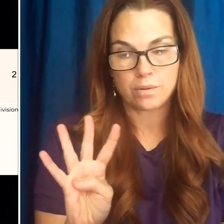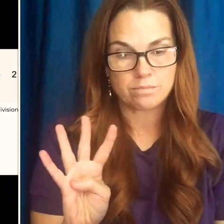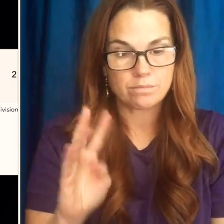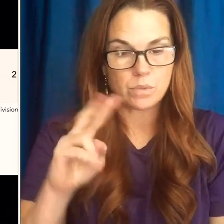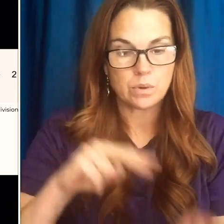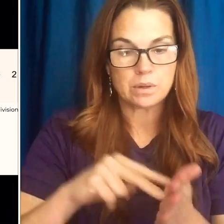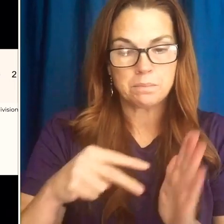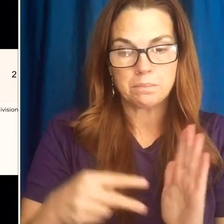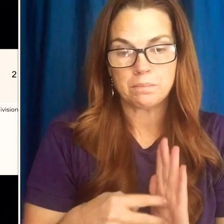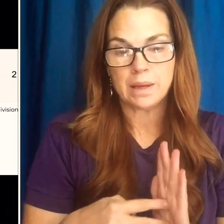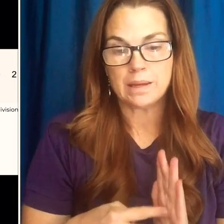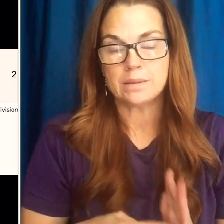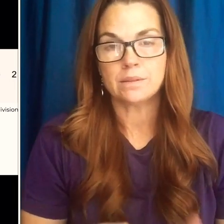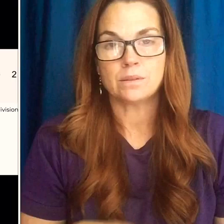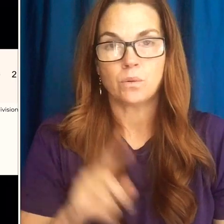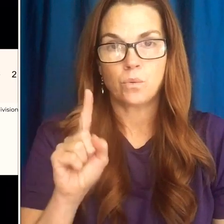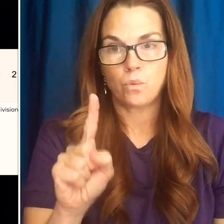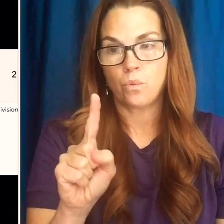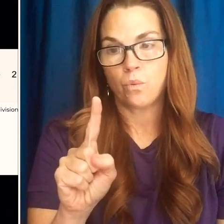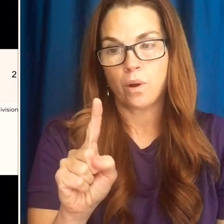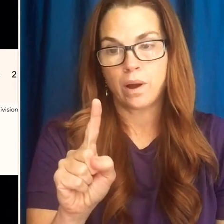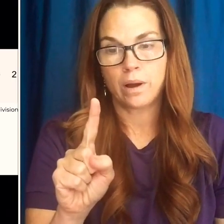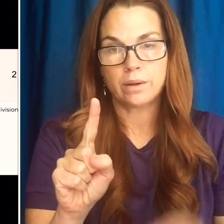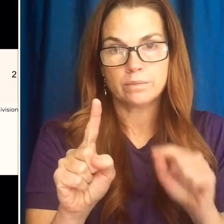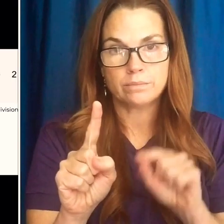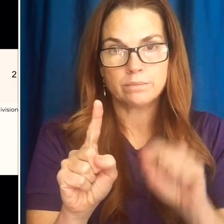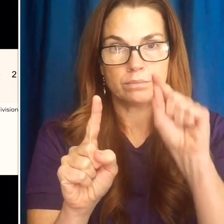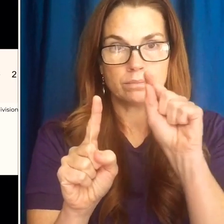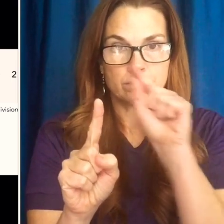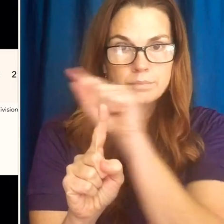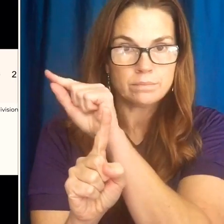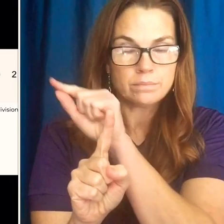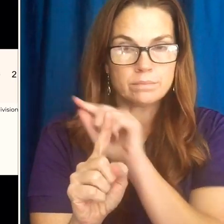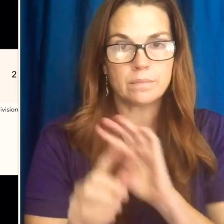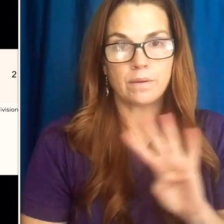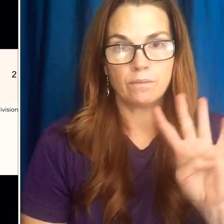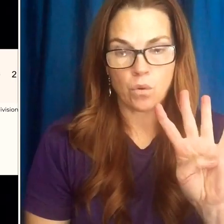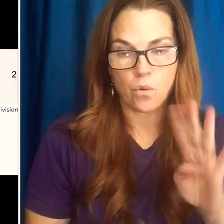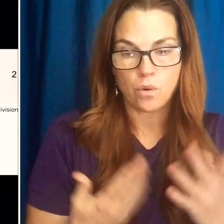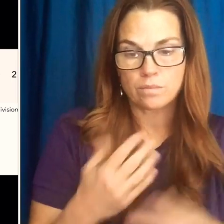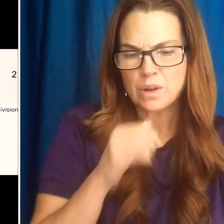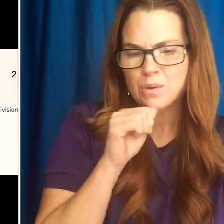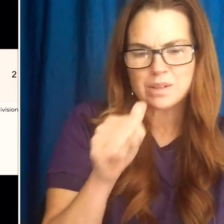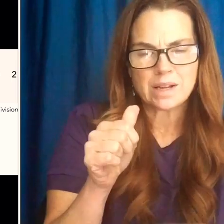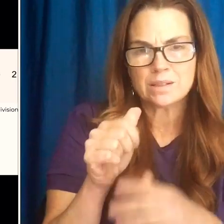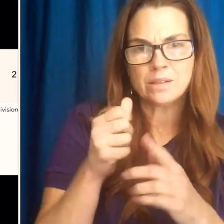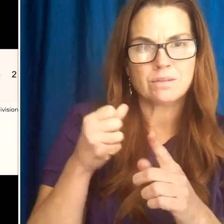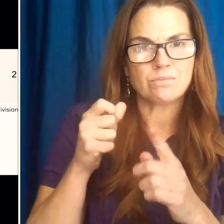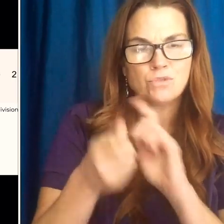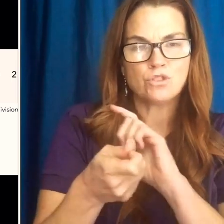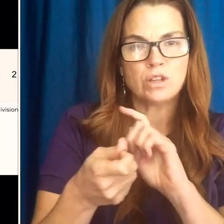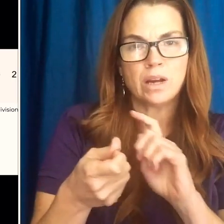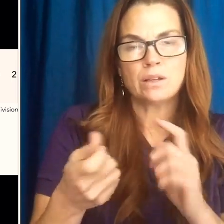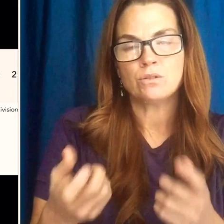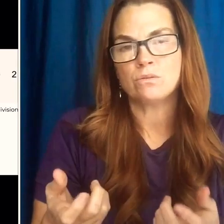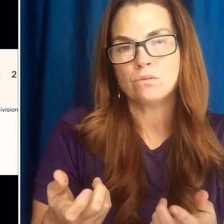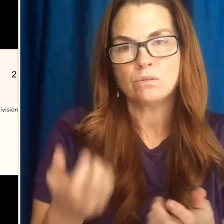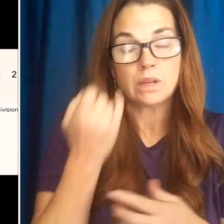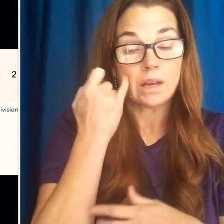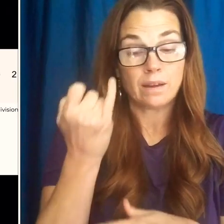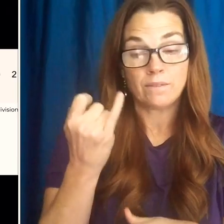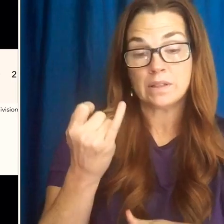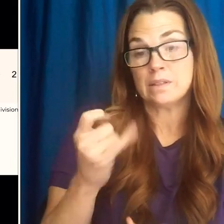whole could be the same as 1.00. That doesn't affect the value by putting a decimal and zeros after